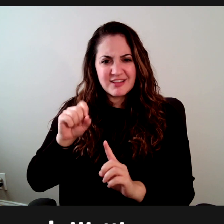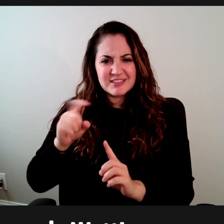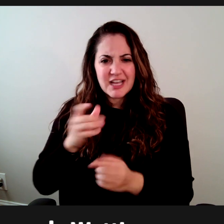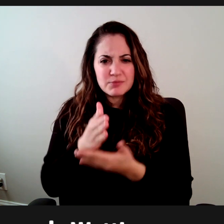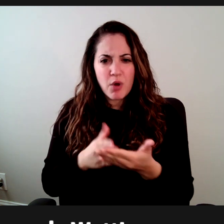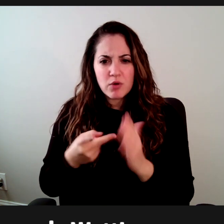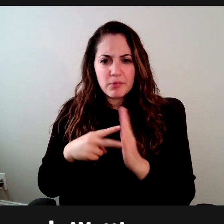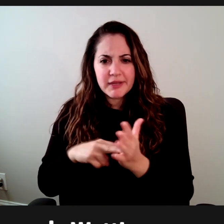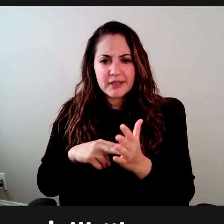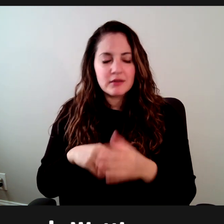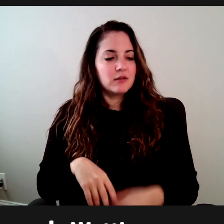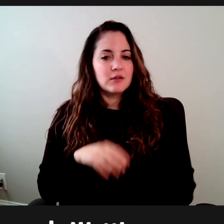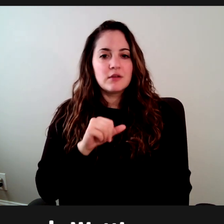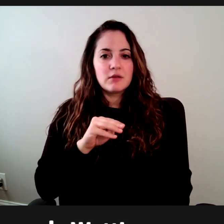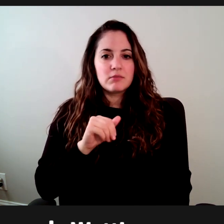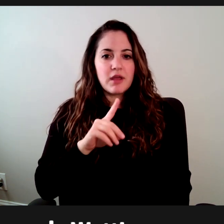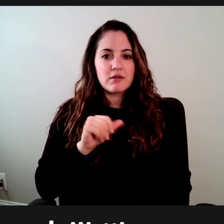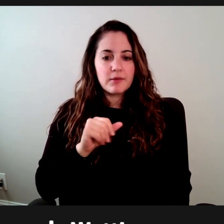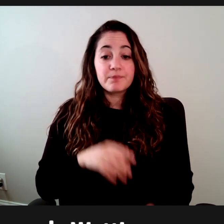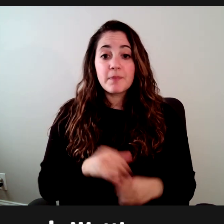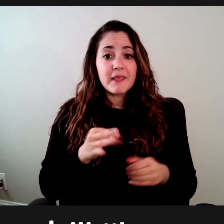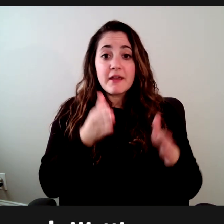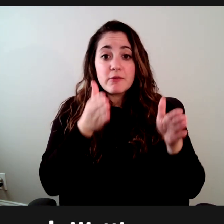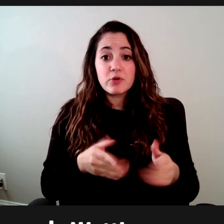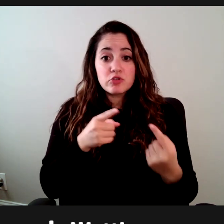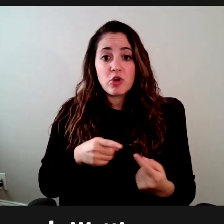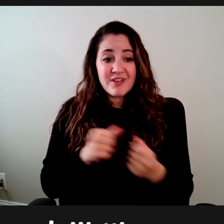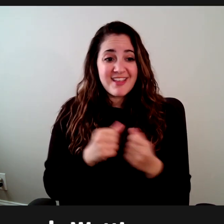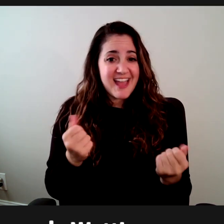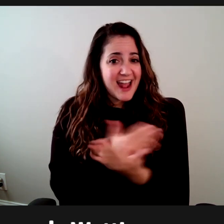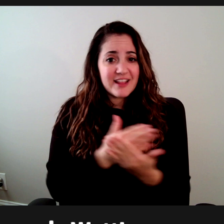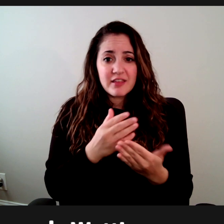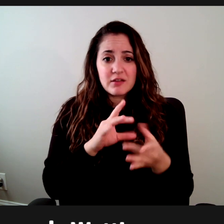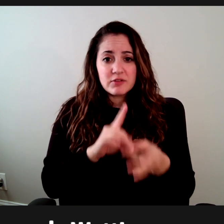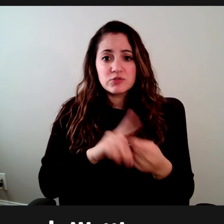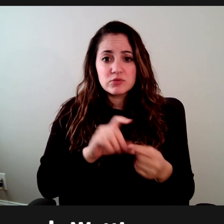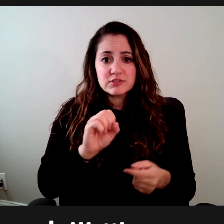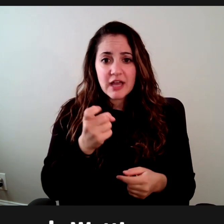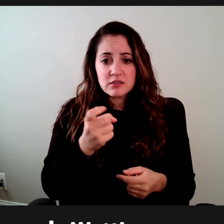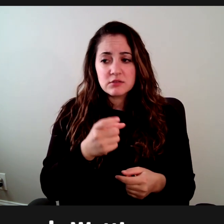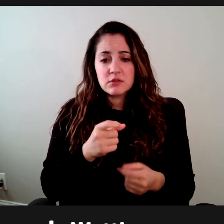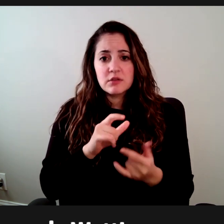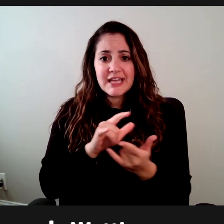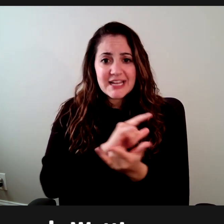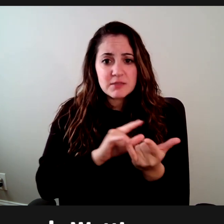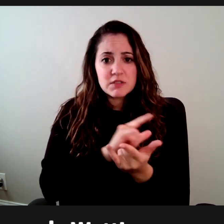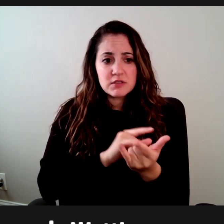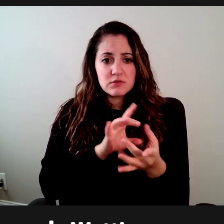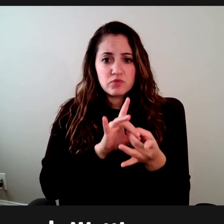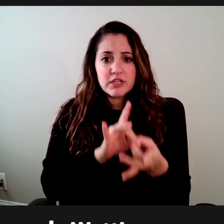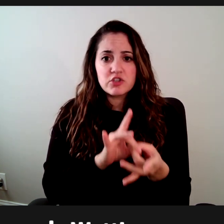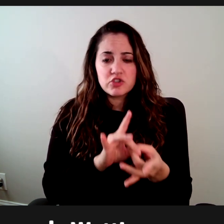part? So if people are having issues with anything sexual, anything related